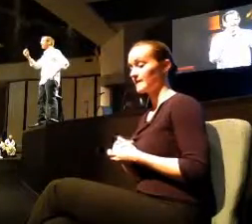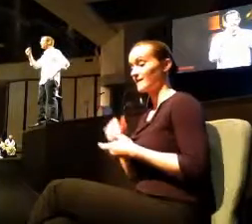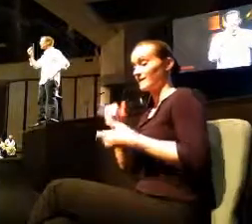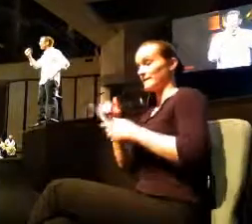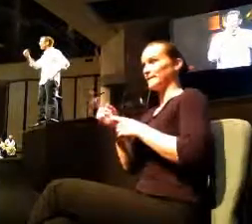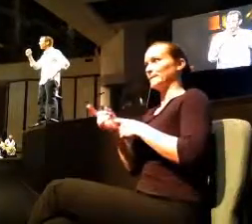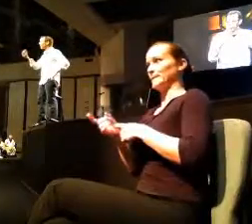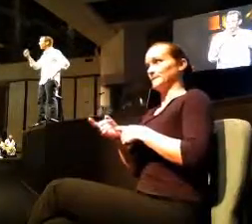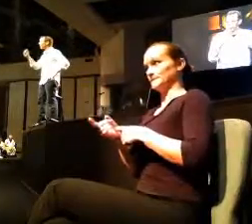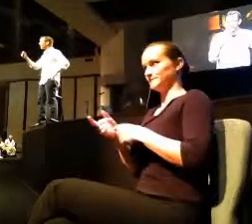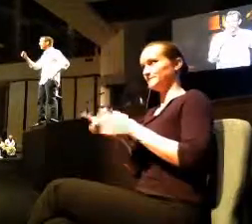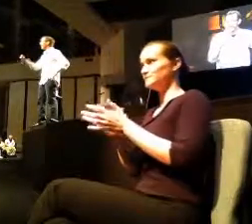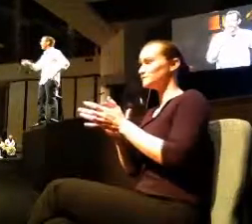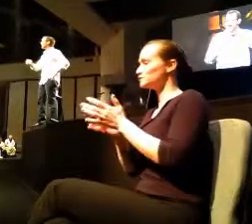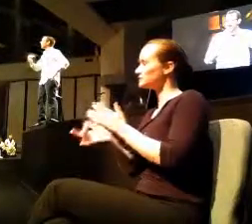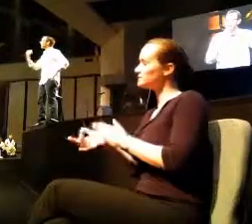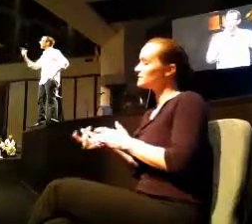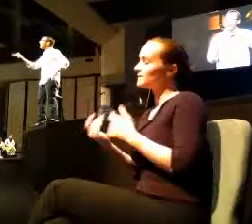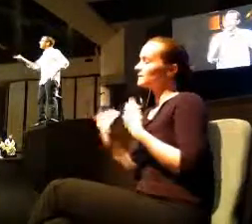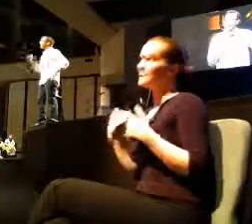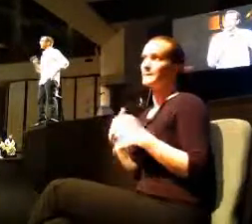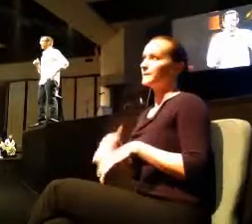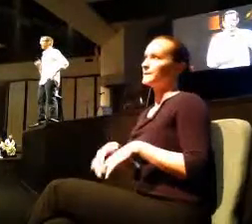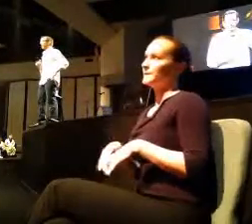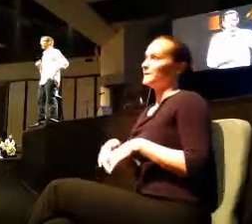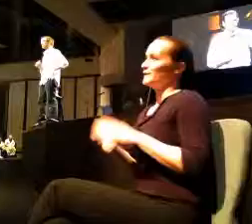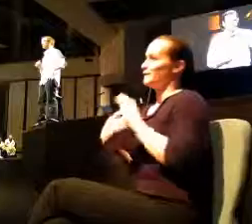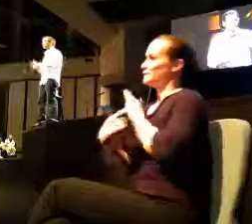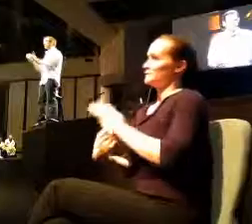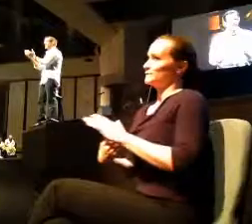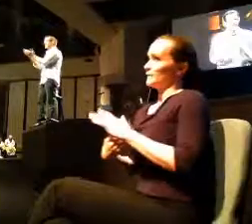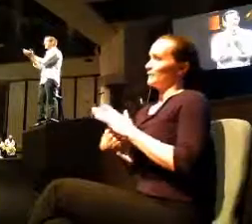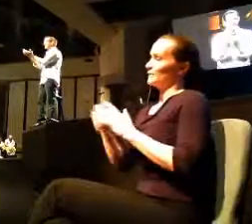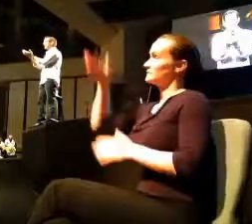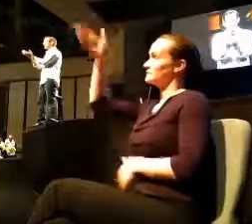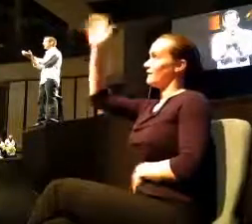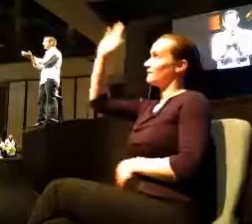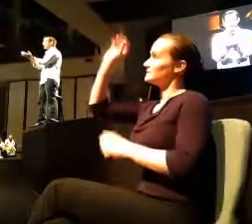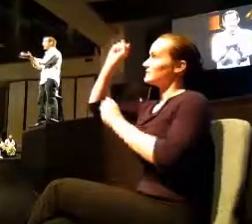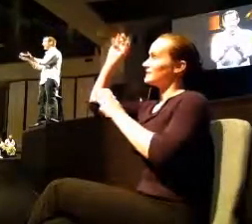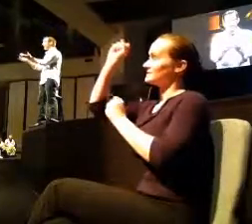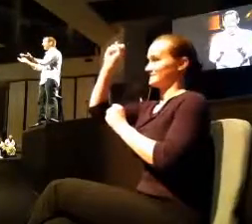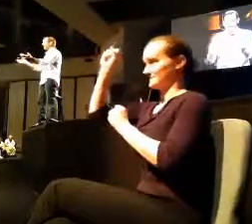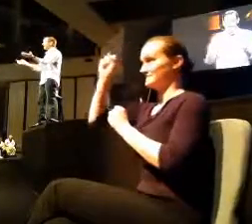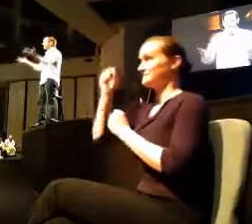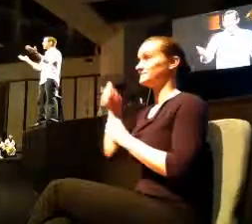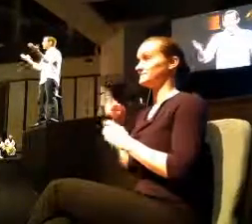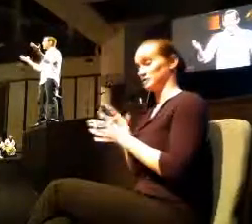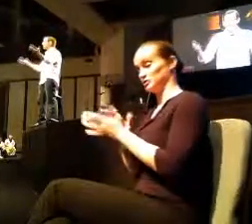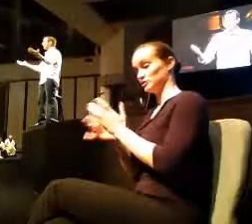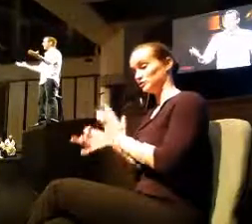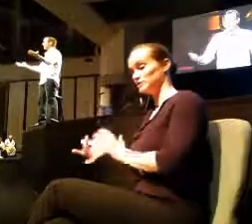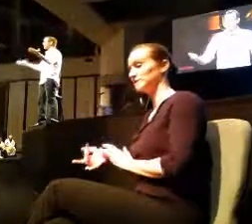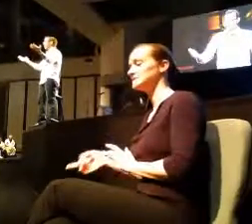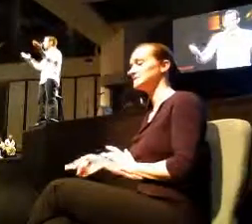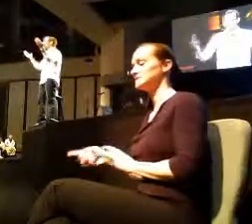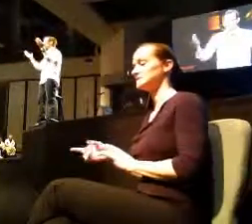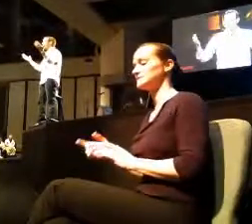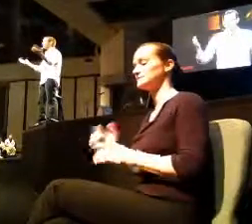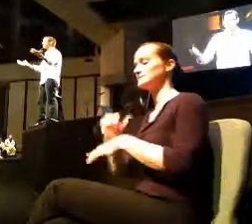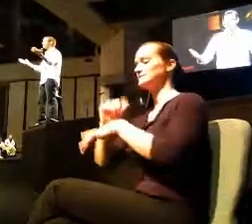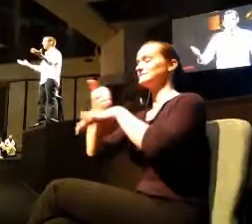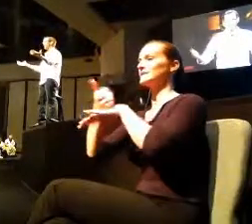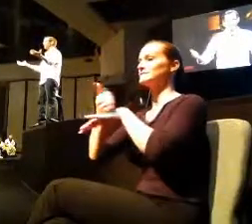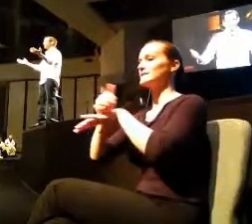I think, is so life-giving about the God that we follow. He creates space